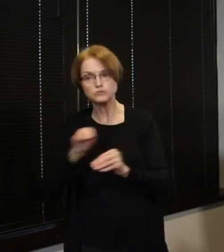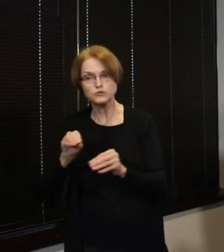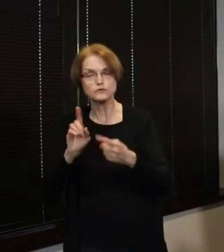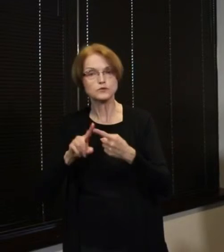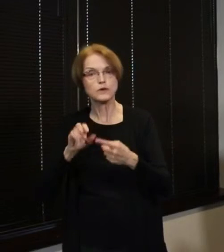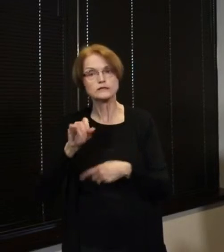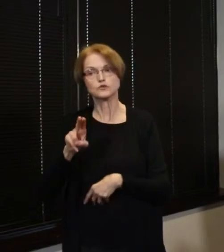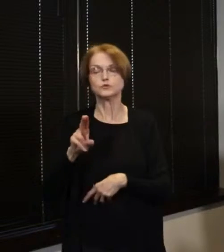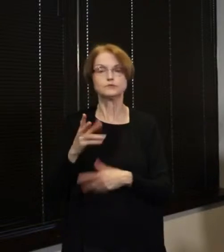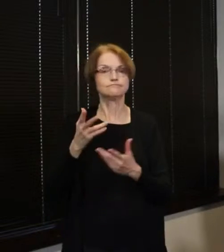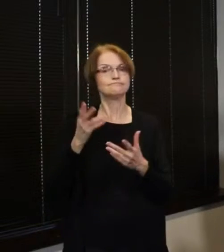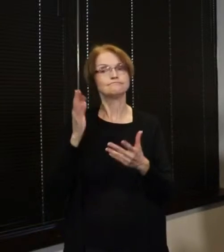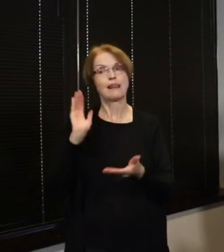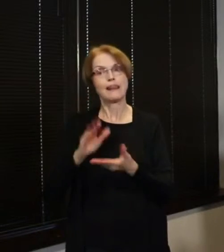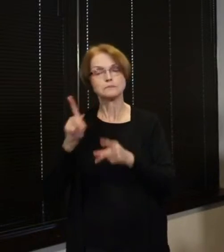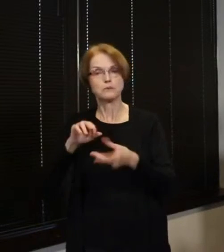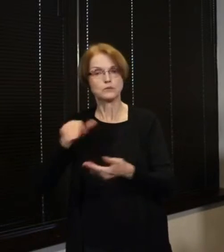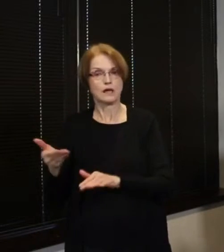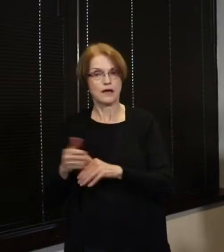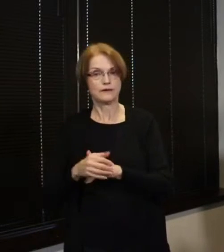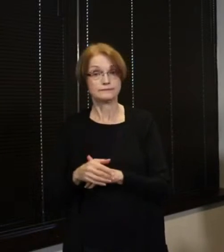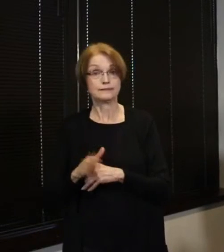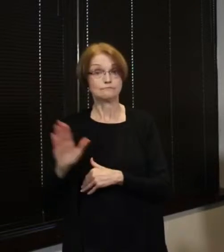to protect everybody in the community.